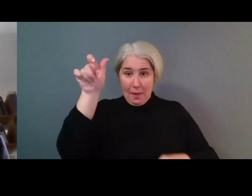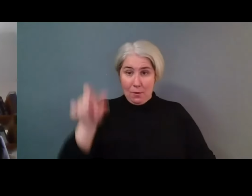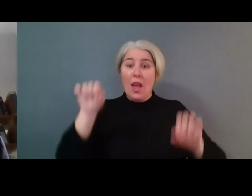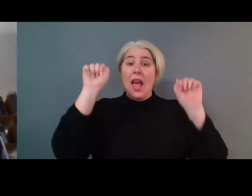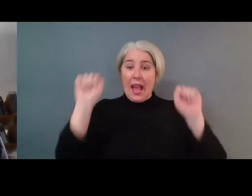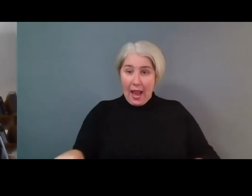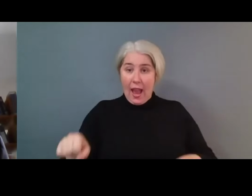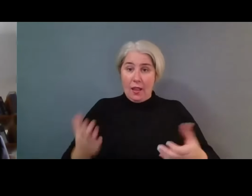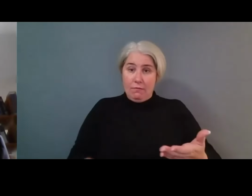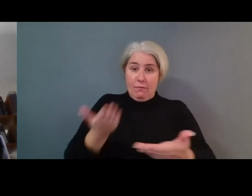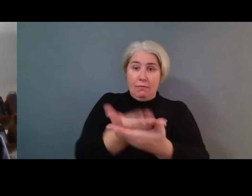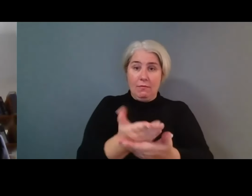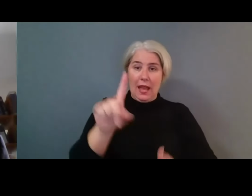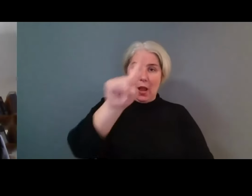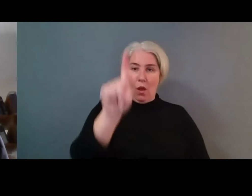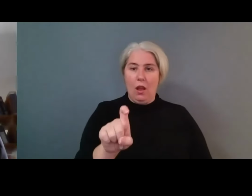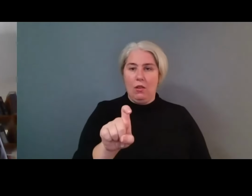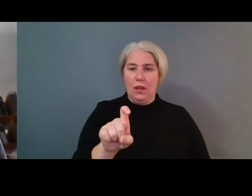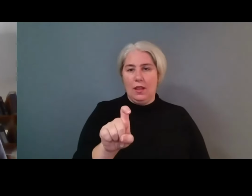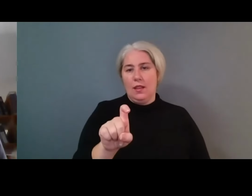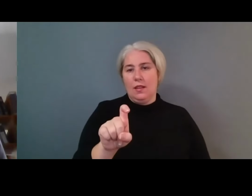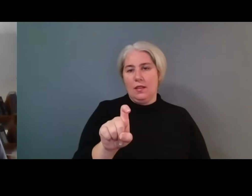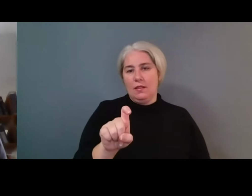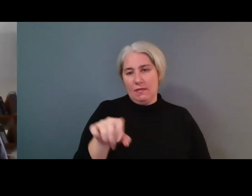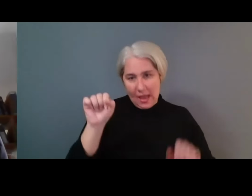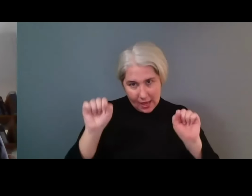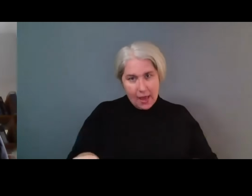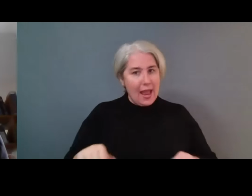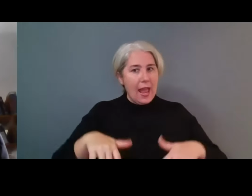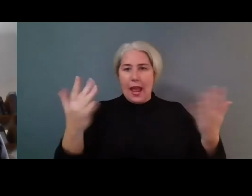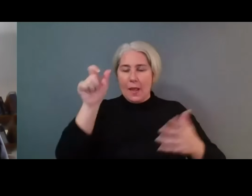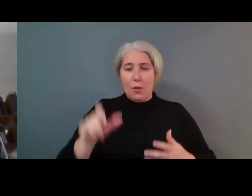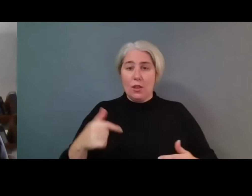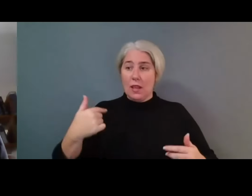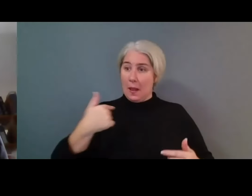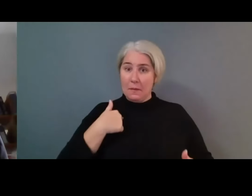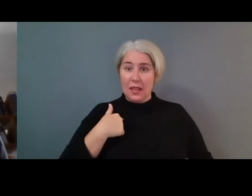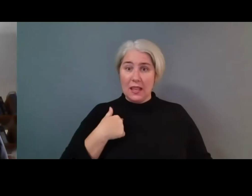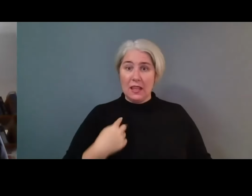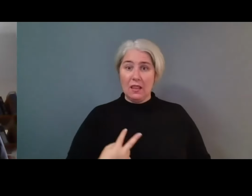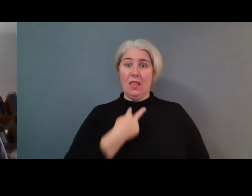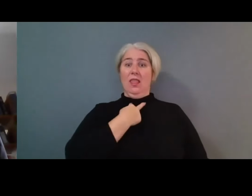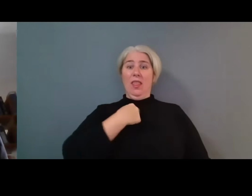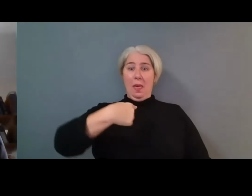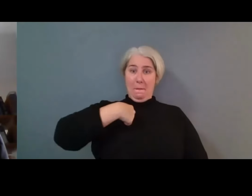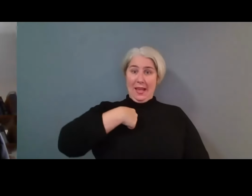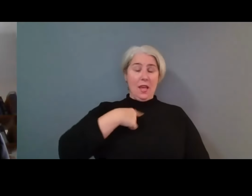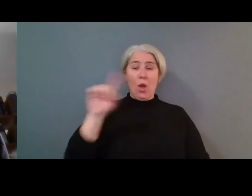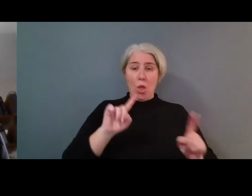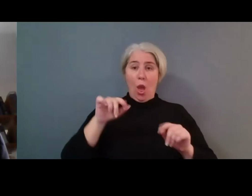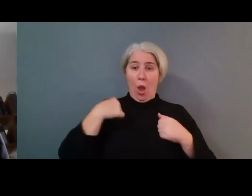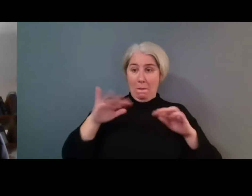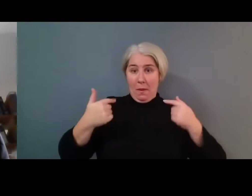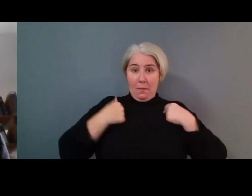inquiry procedure. It is not that you have to be a victim. You don't have to have